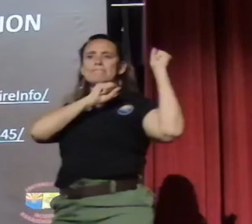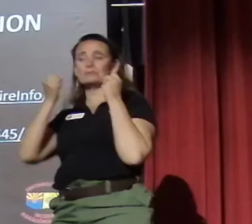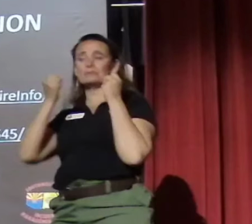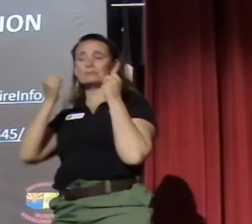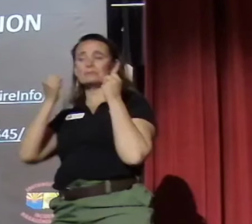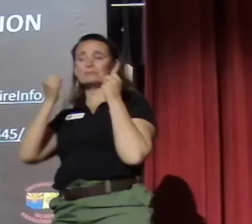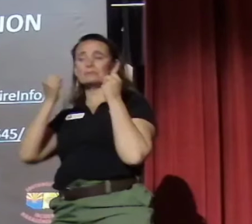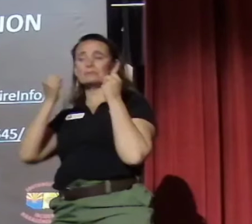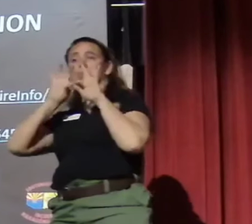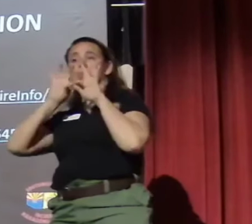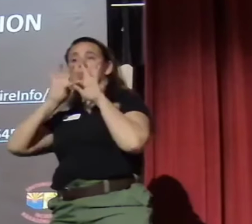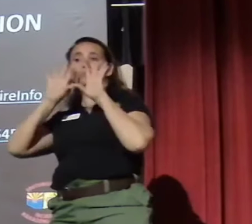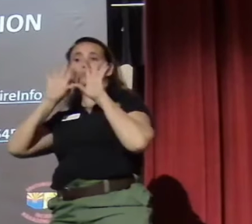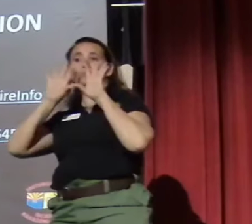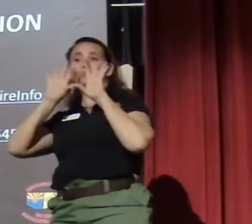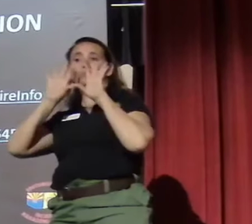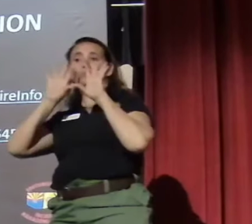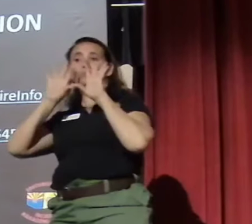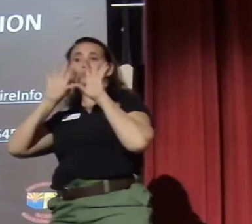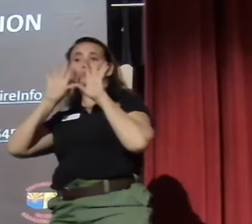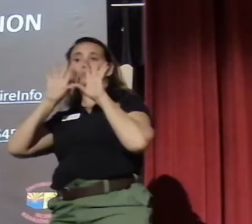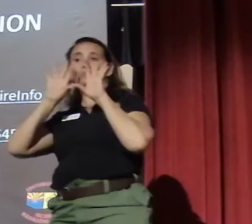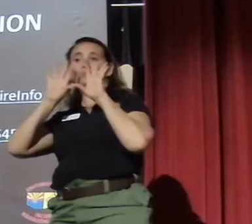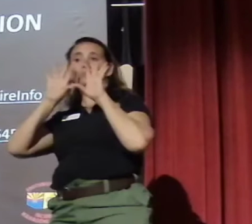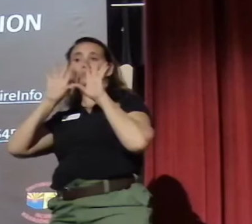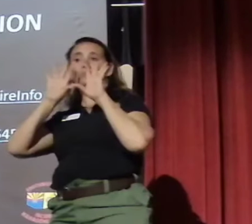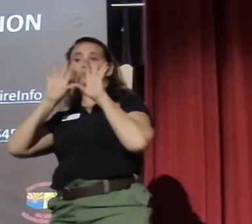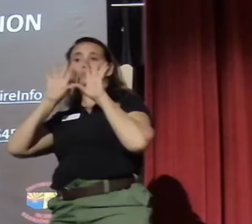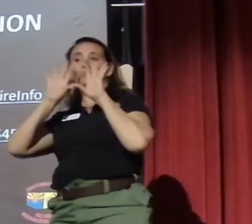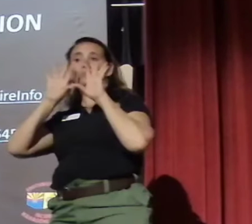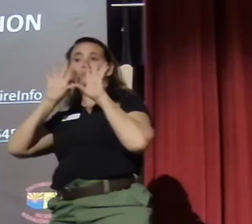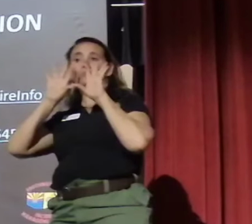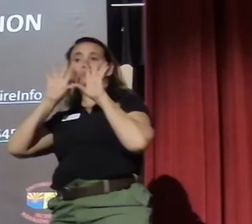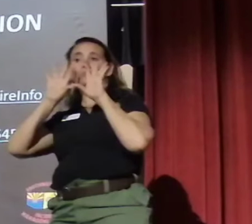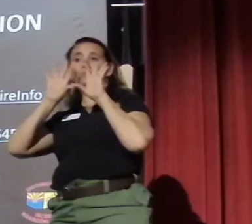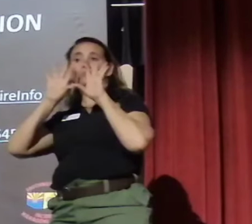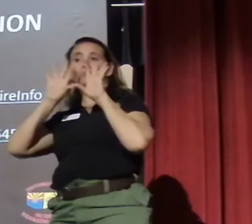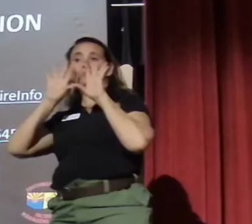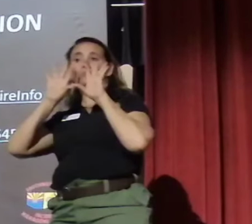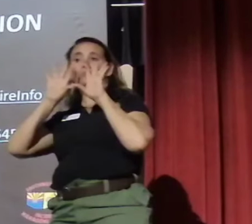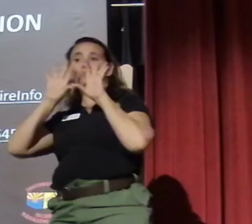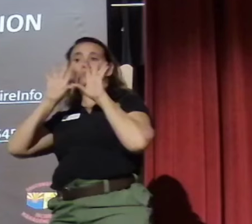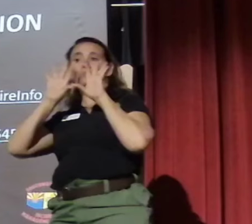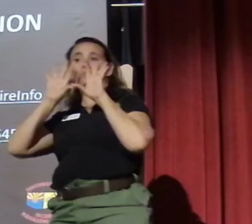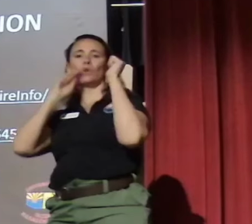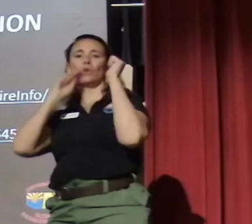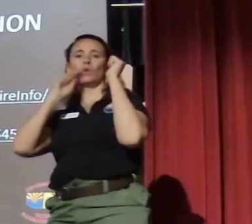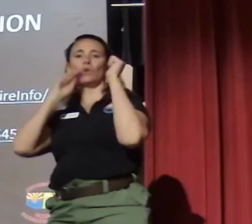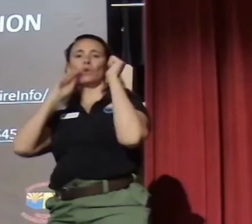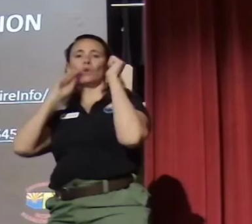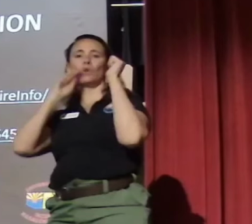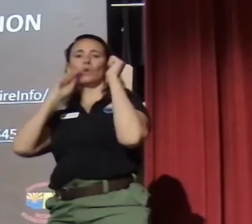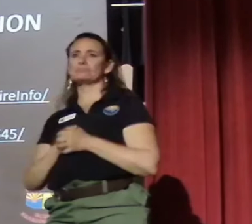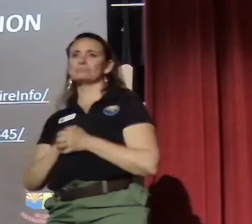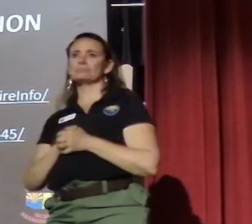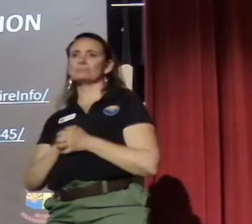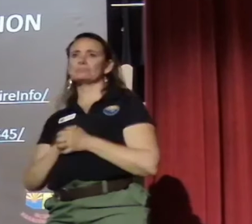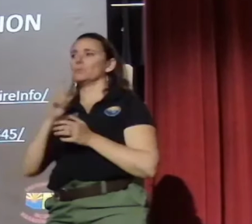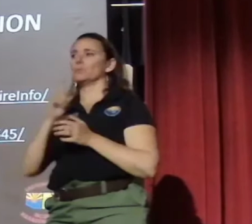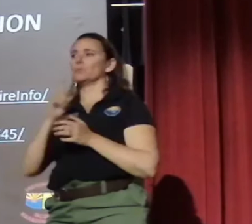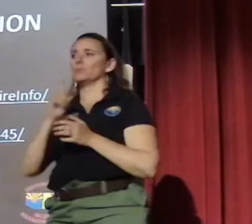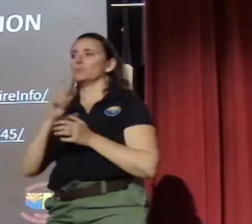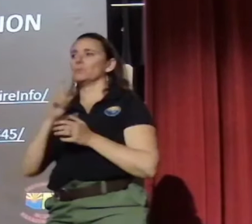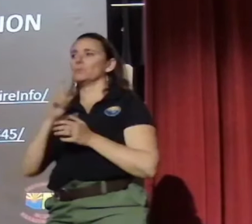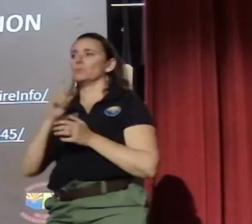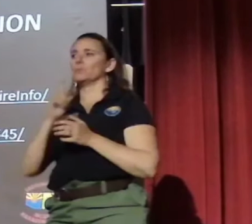is, it's great to see y'all here tonight, because y'all did the right thing and evacuated. It's very, very difficult for